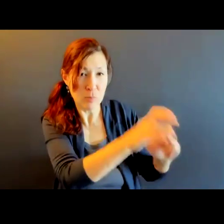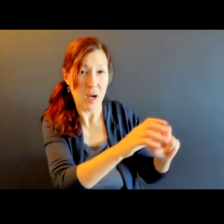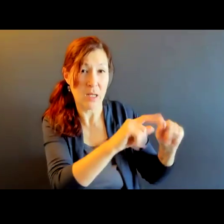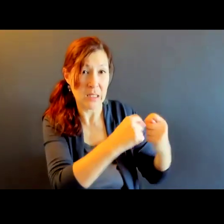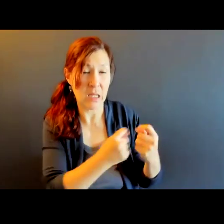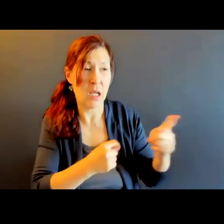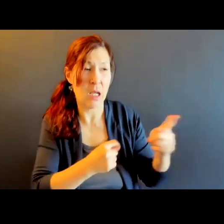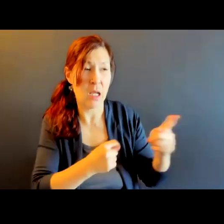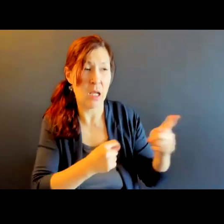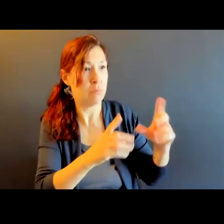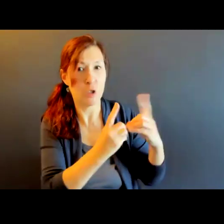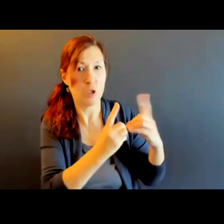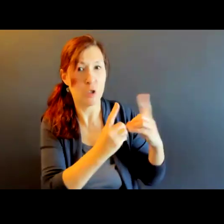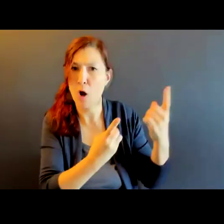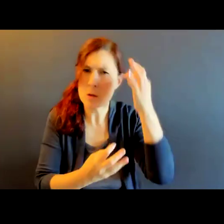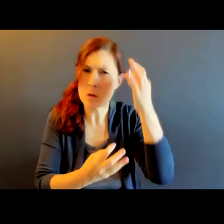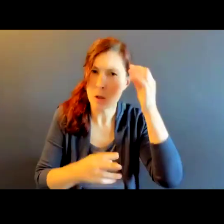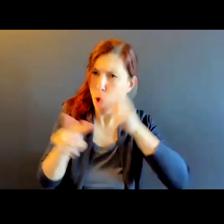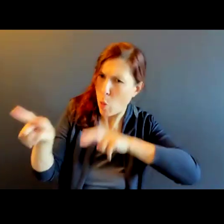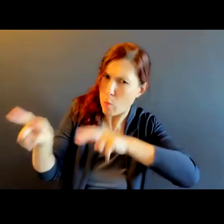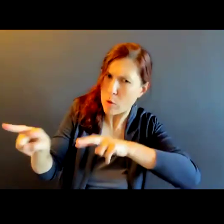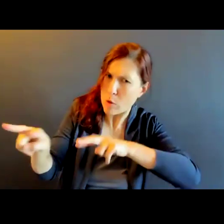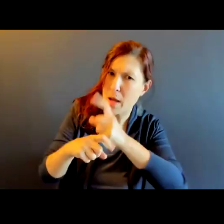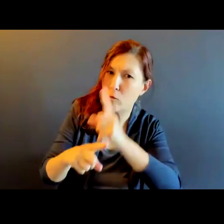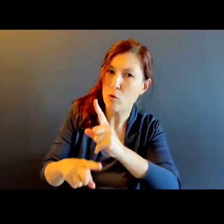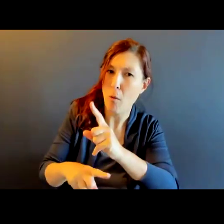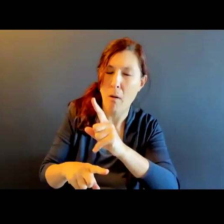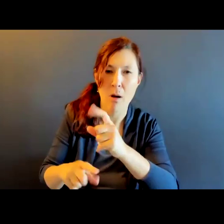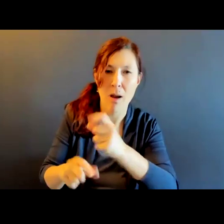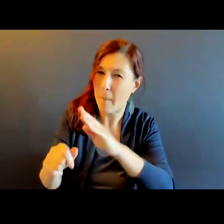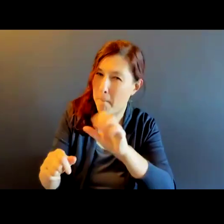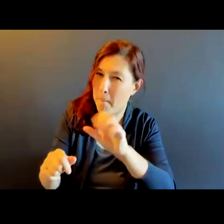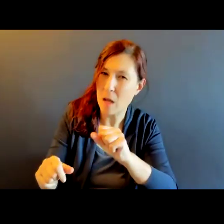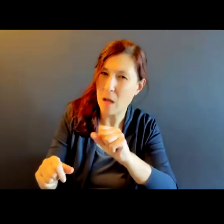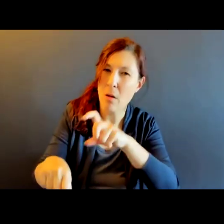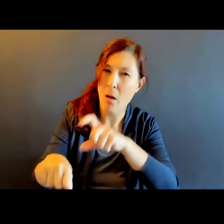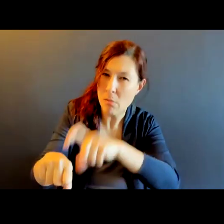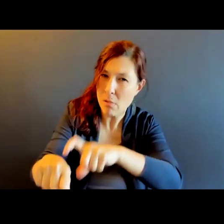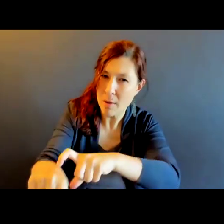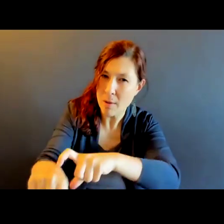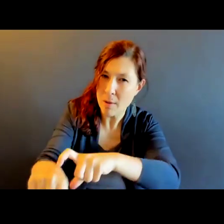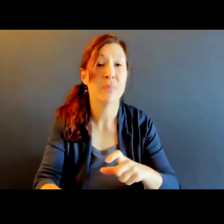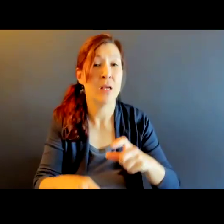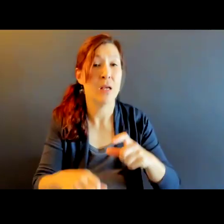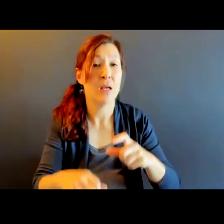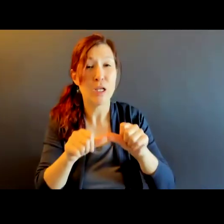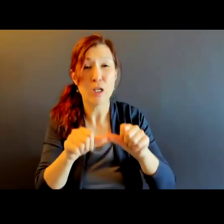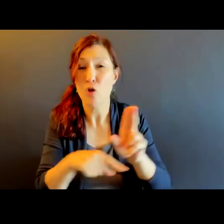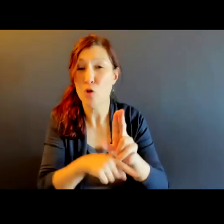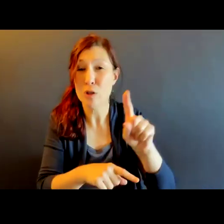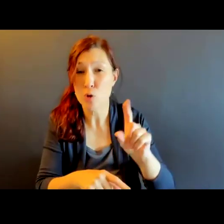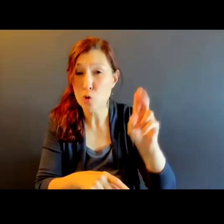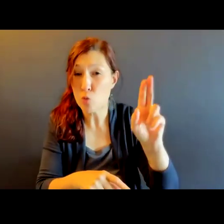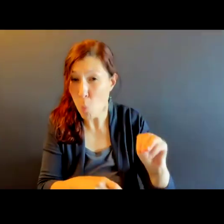sure every bus is getting where it needs to be on time. This year, we'll continue to use the Zoom transportation